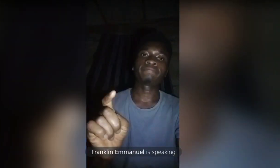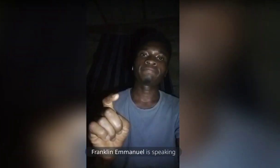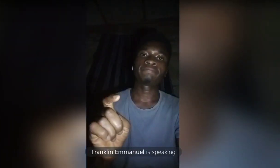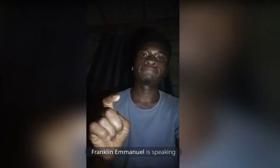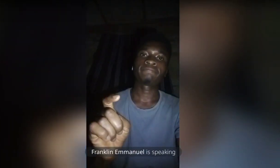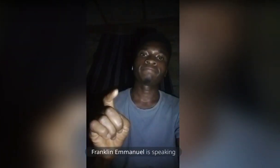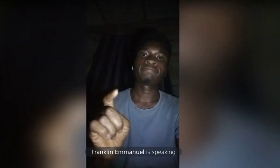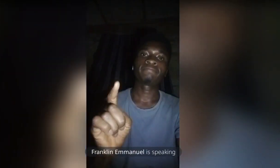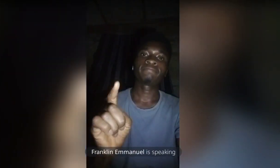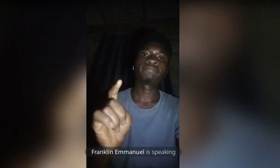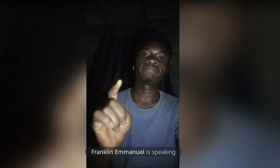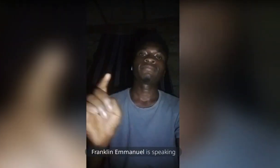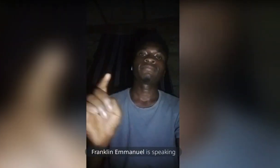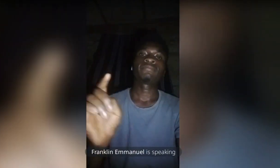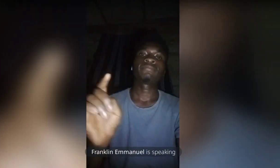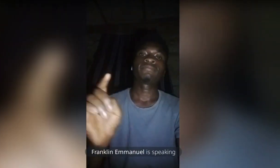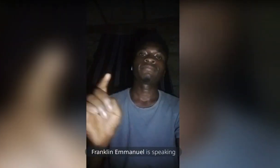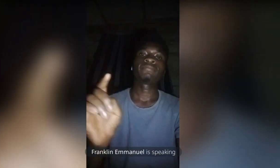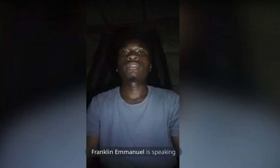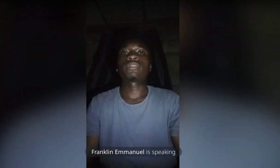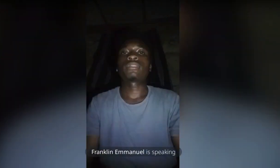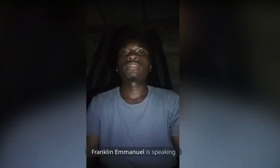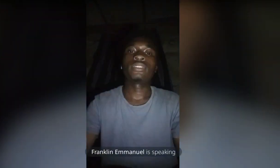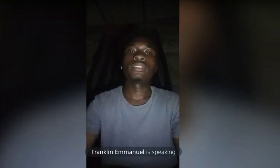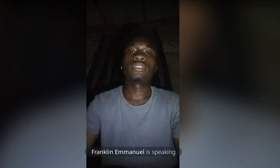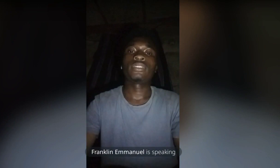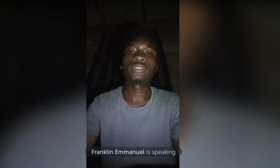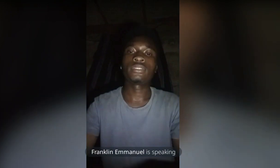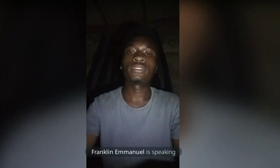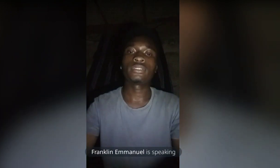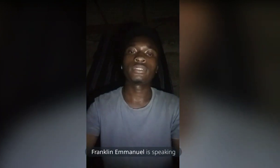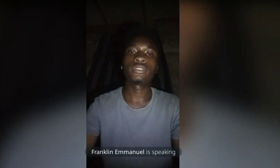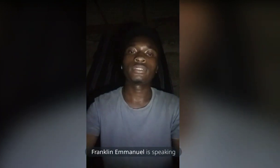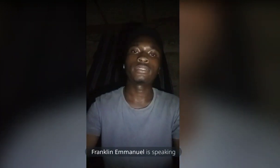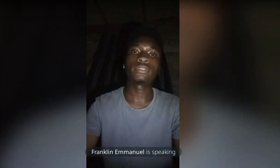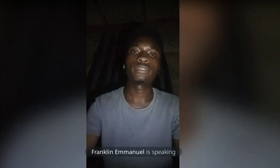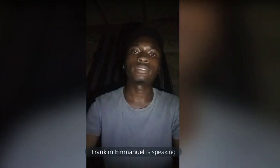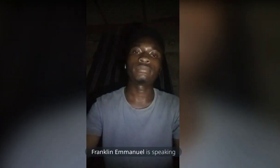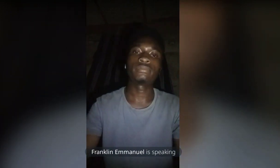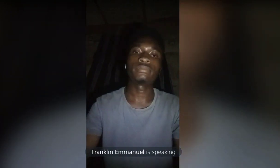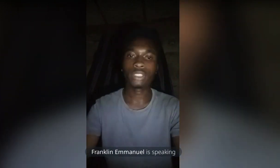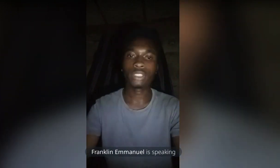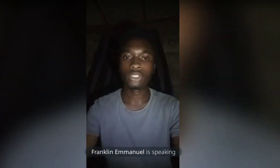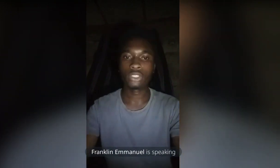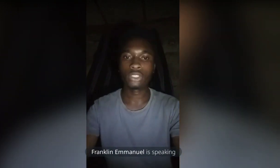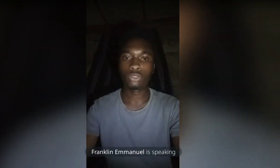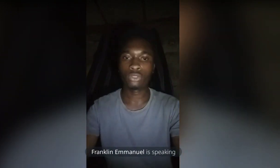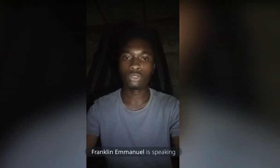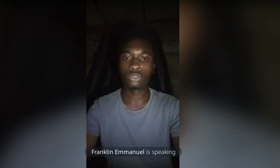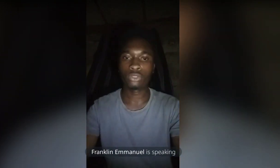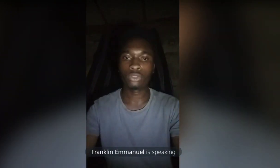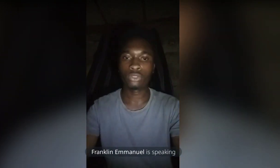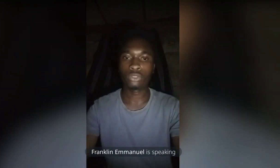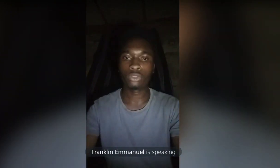great. Alex, are you there? Yes, I am. Okay. So Someone can we just dropped have a comment in the Morum,